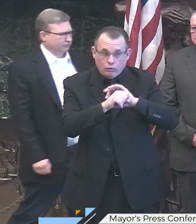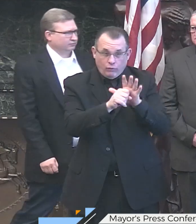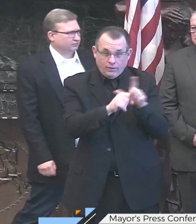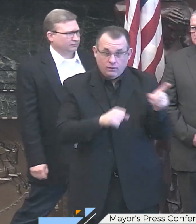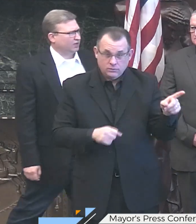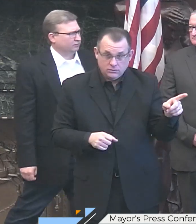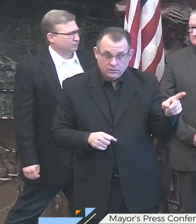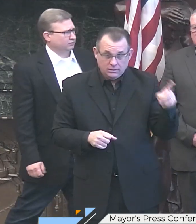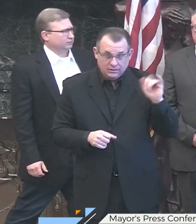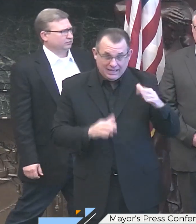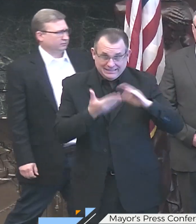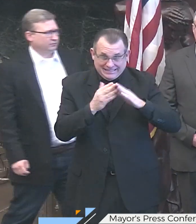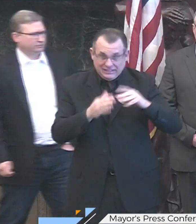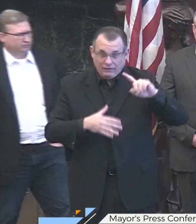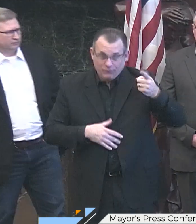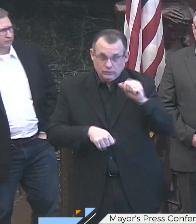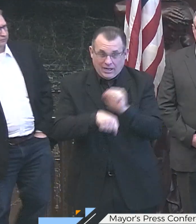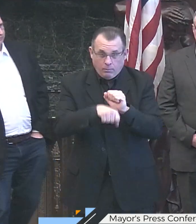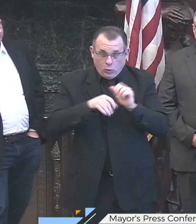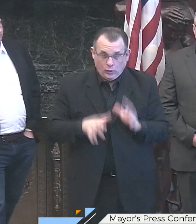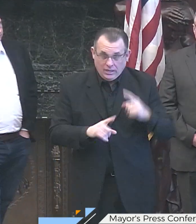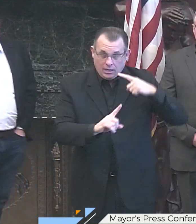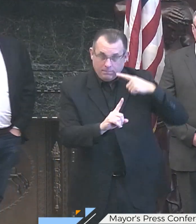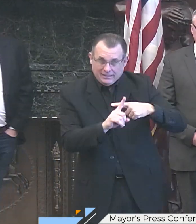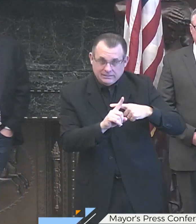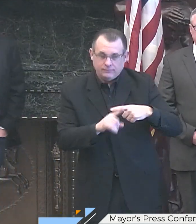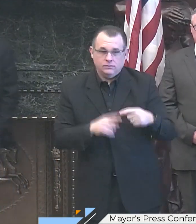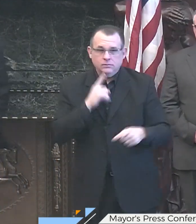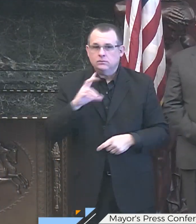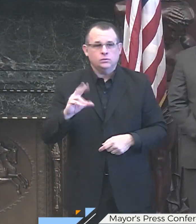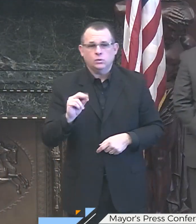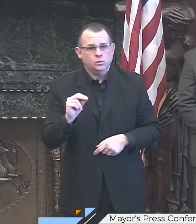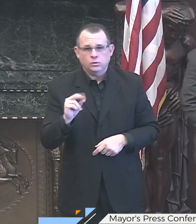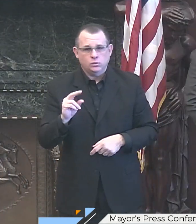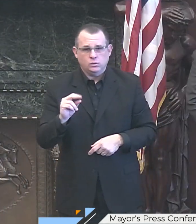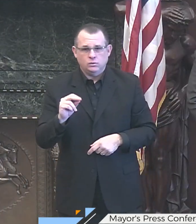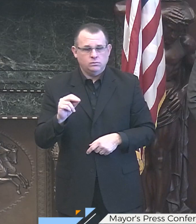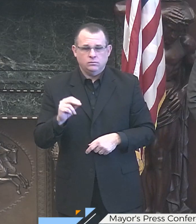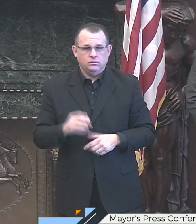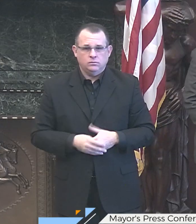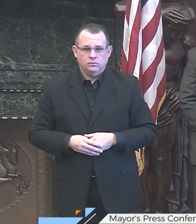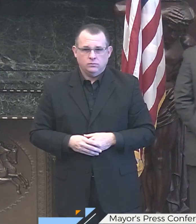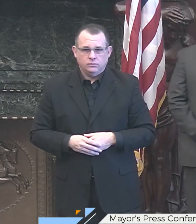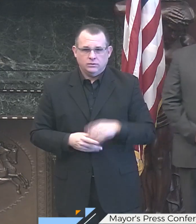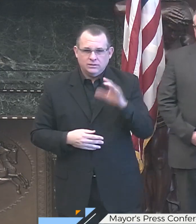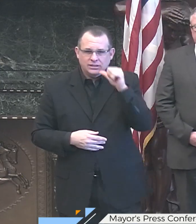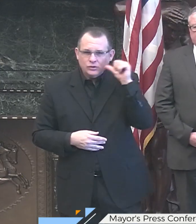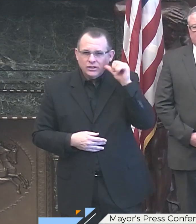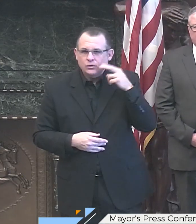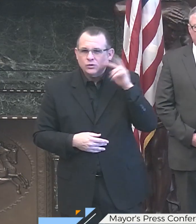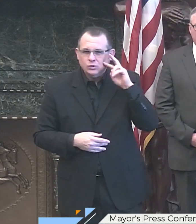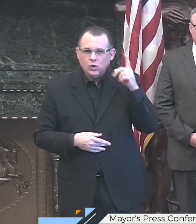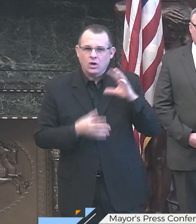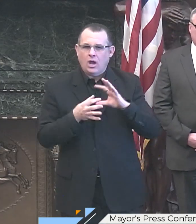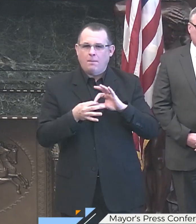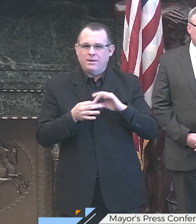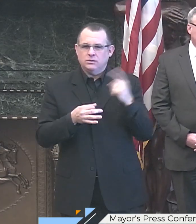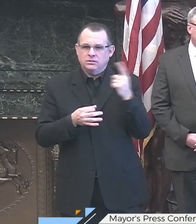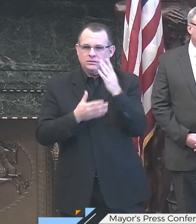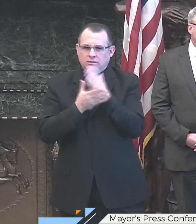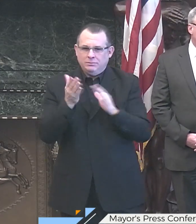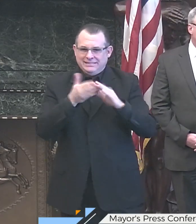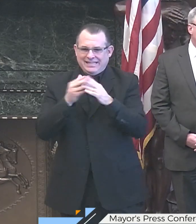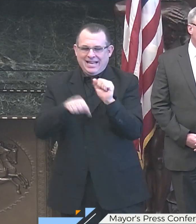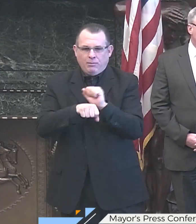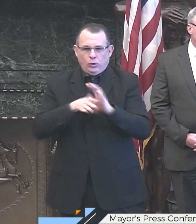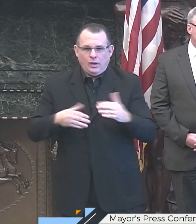tested positive? No, that is not the city's first employee. In our briefing yesterday or the day before, we mentioned there were employees of several departments that were